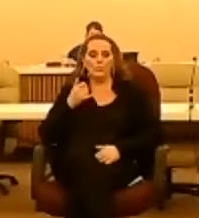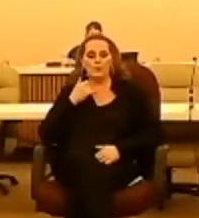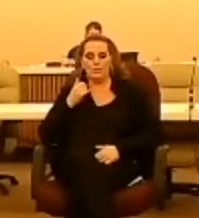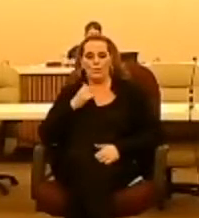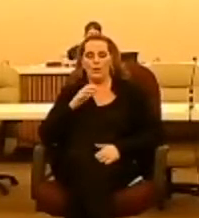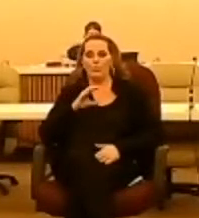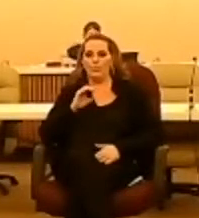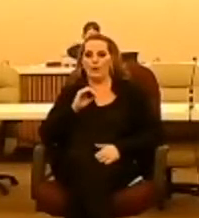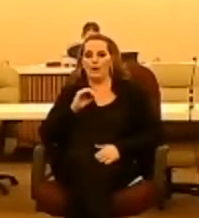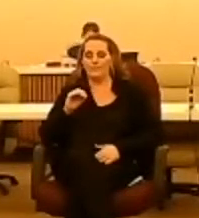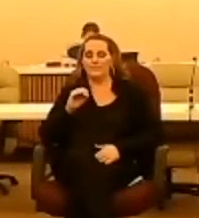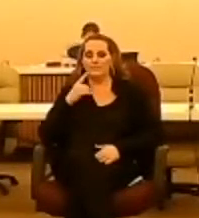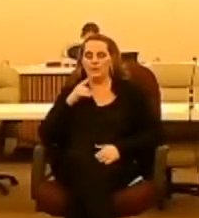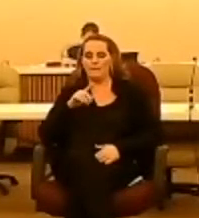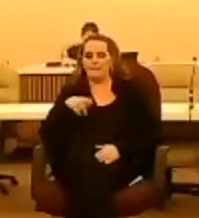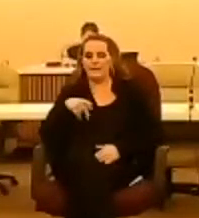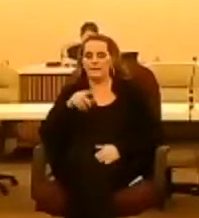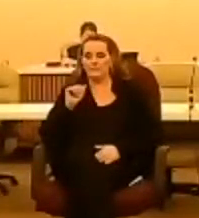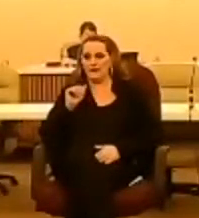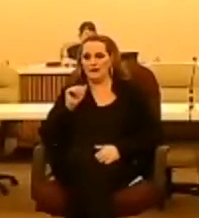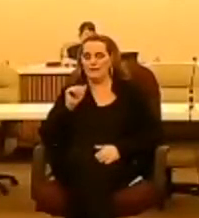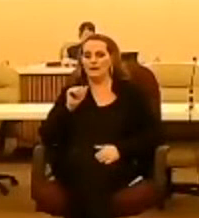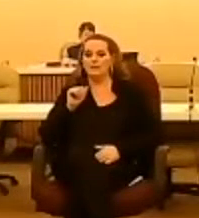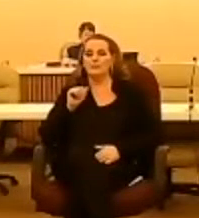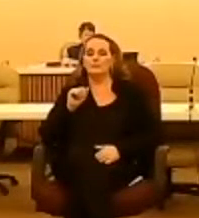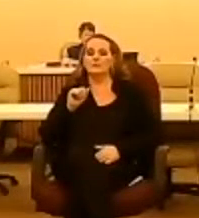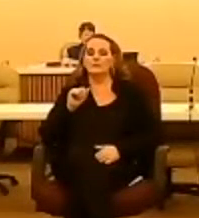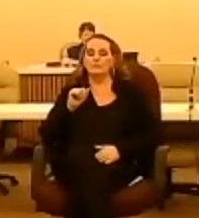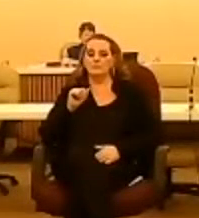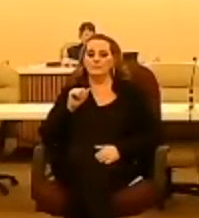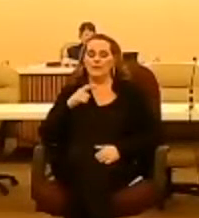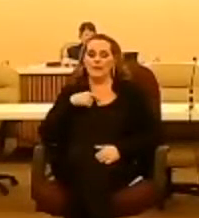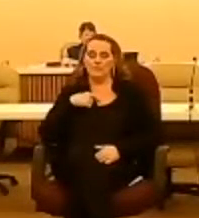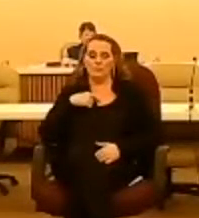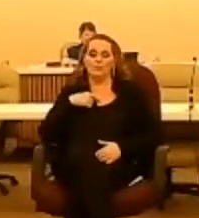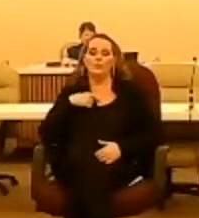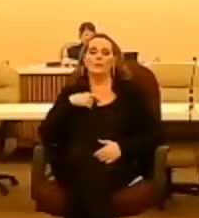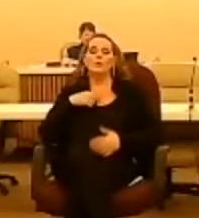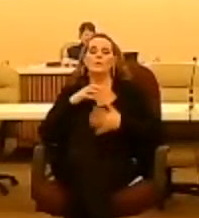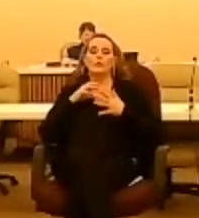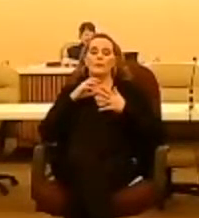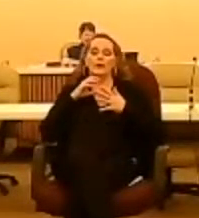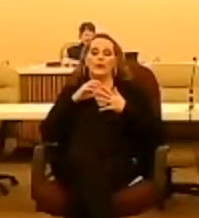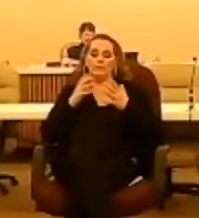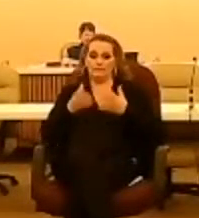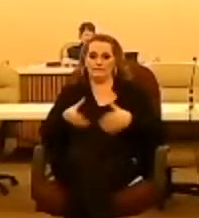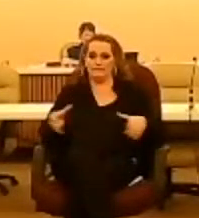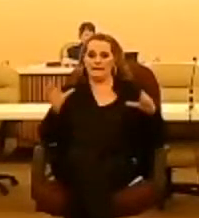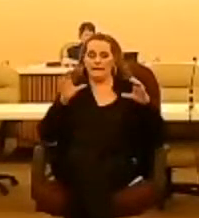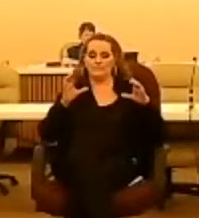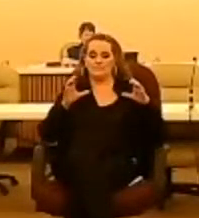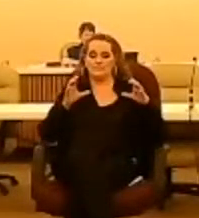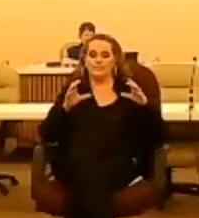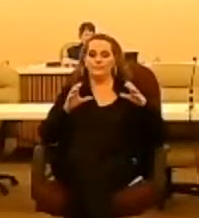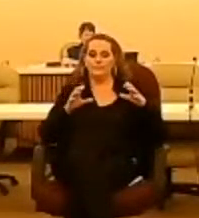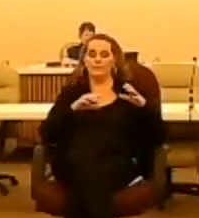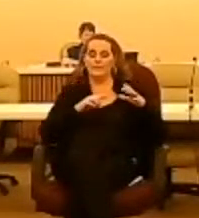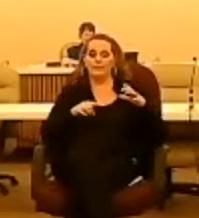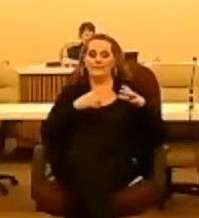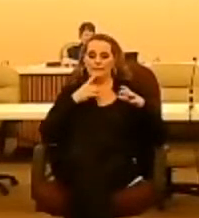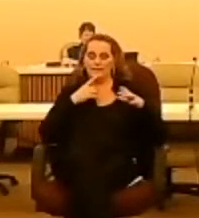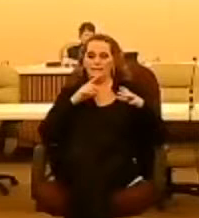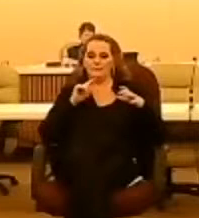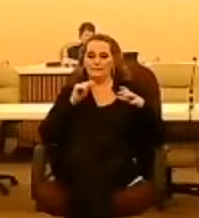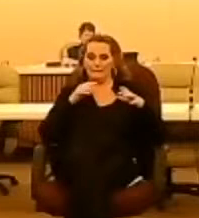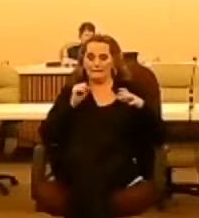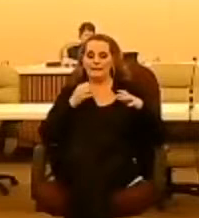Arrow Department. They came and we dig around the tanks and they came inspected and they say the tank, they are in good